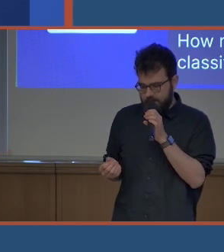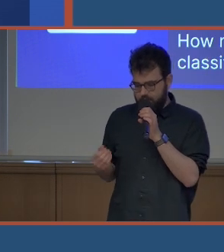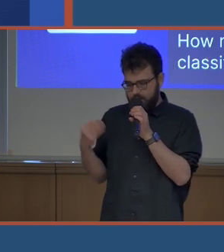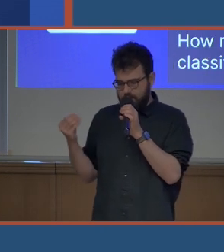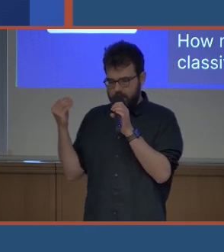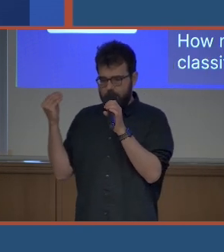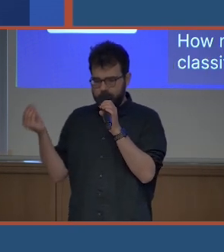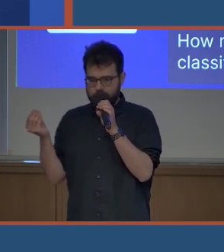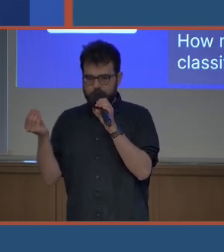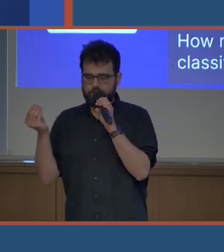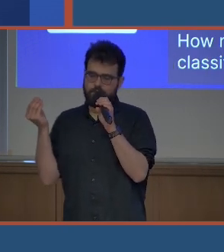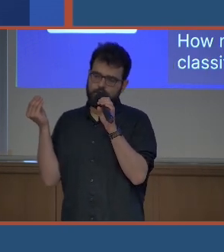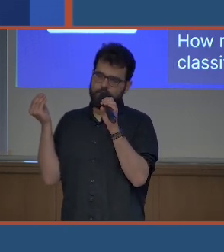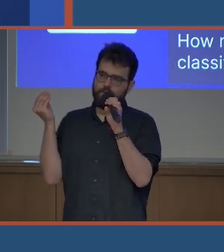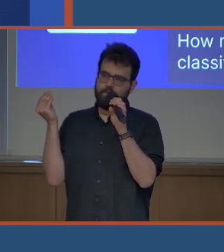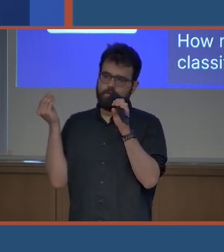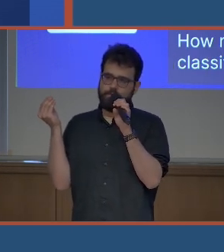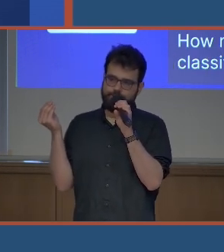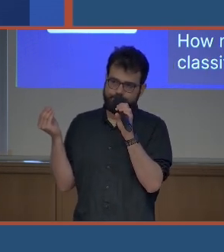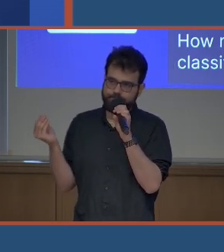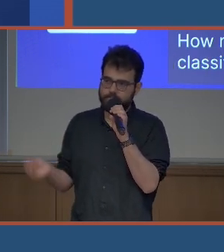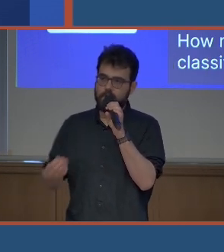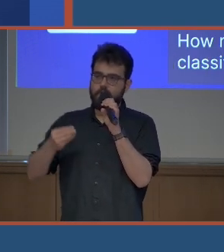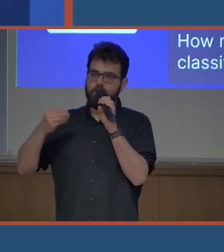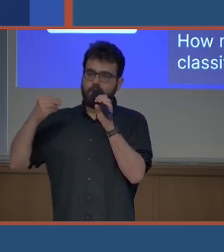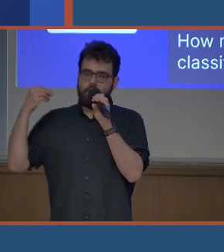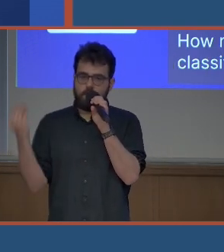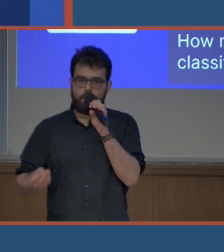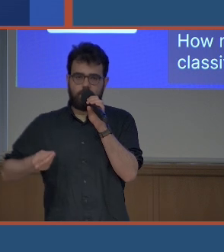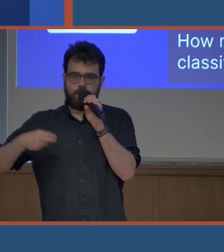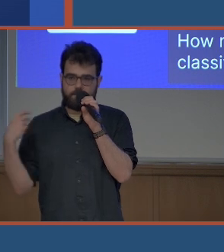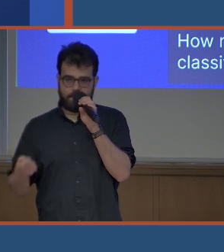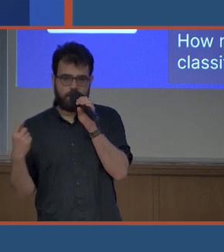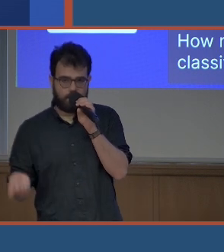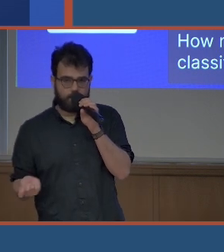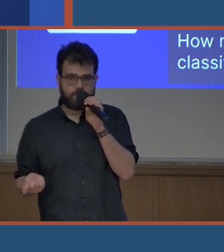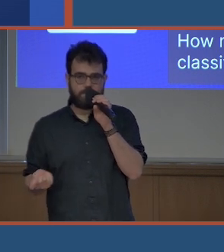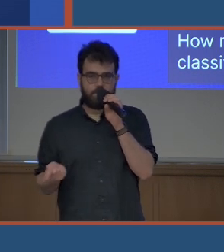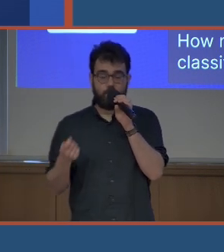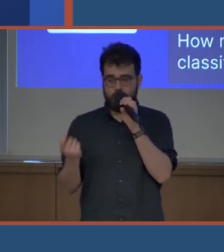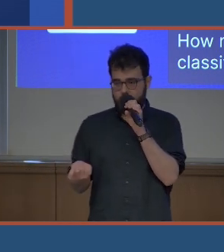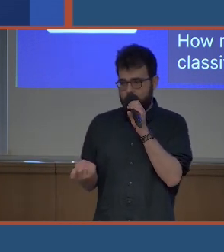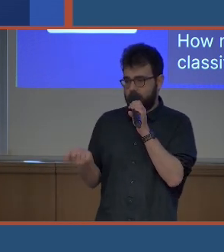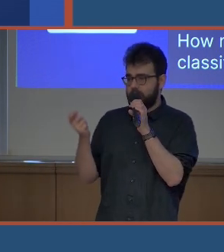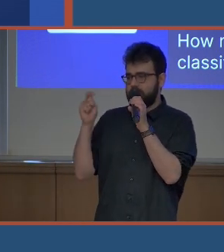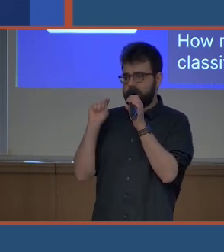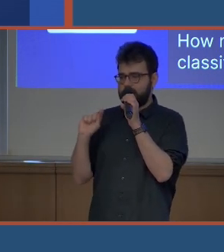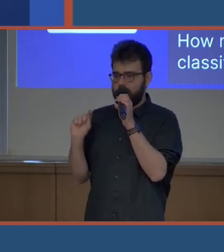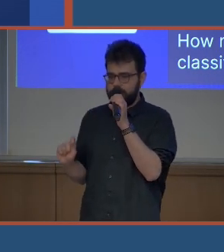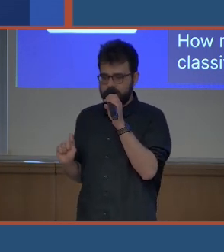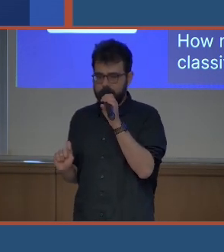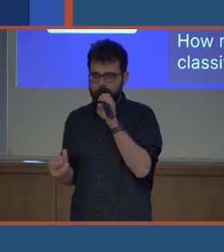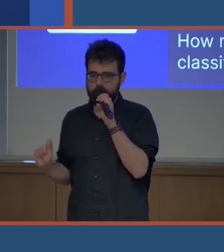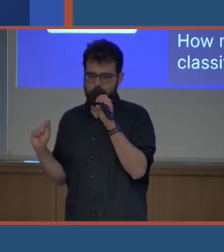But it really helps you to learn a sign language quicker. And also, I think